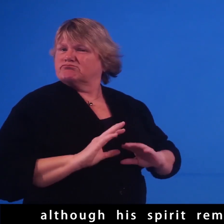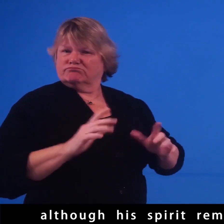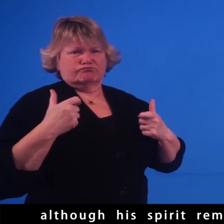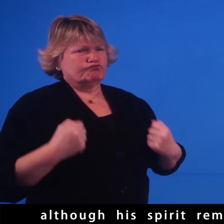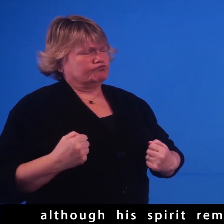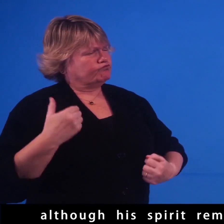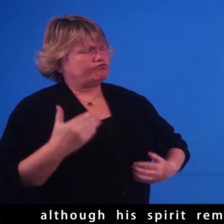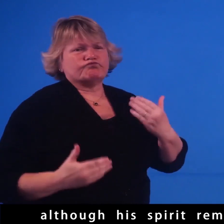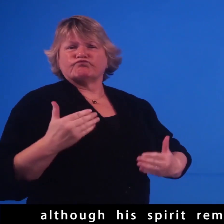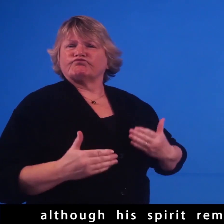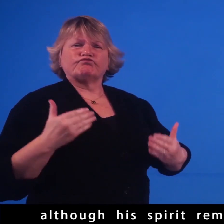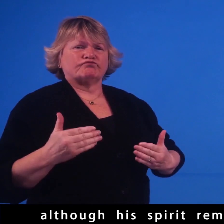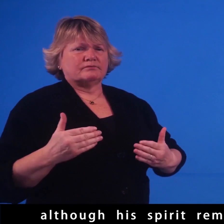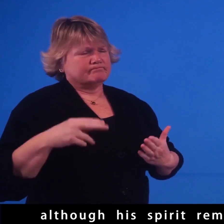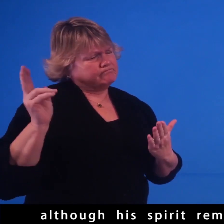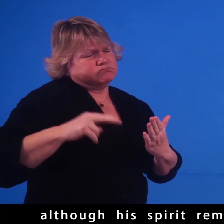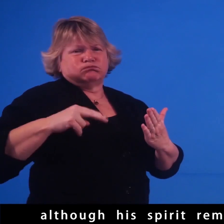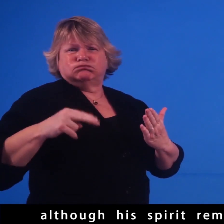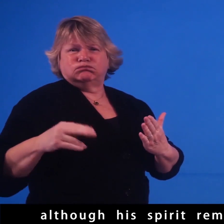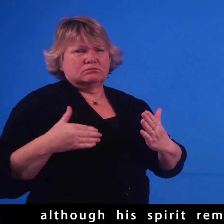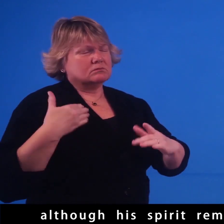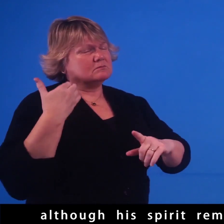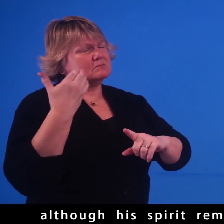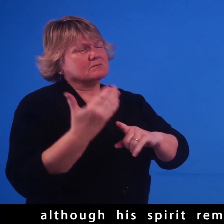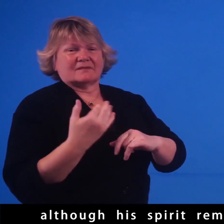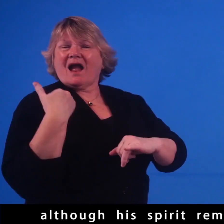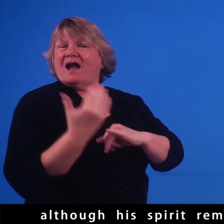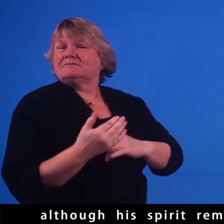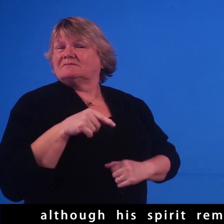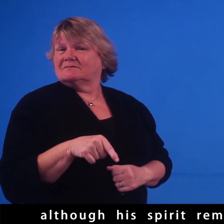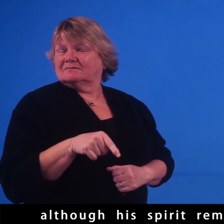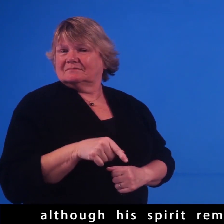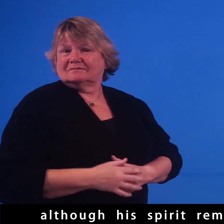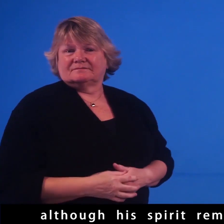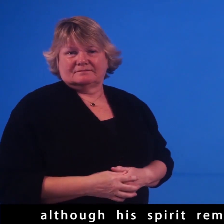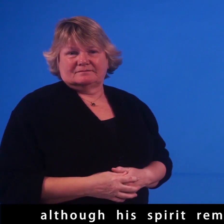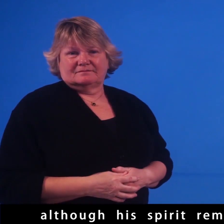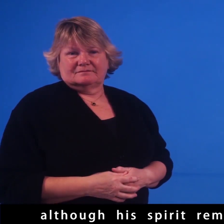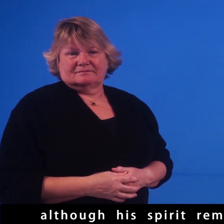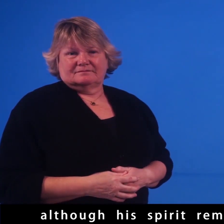undimmed and his will to paint persisted right up until the end.